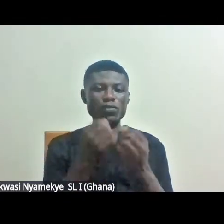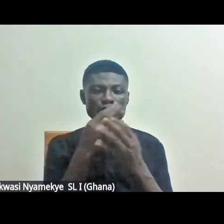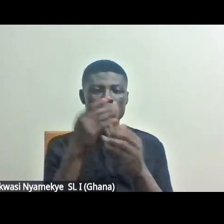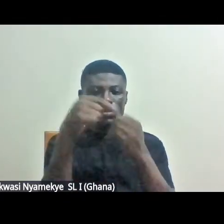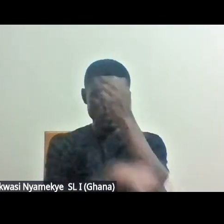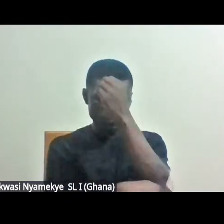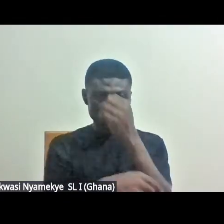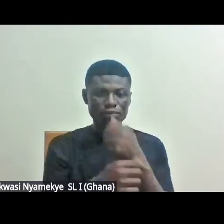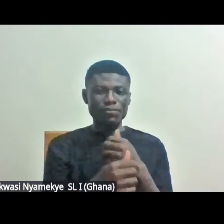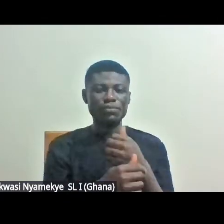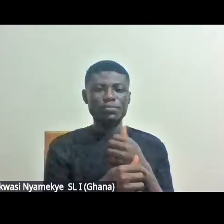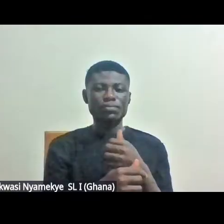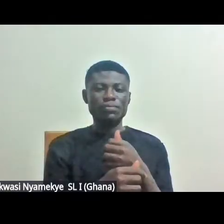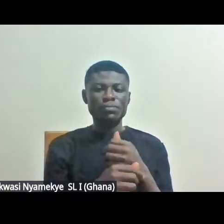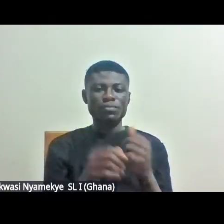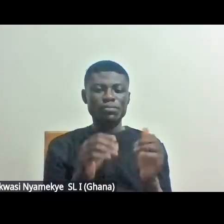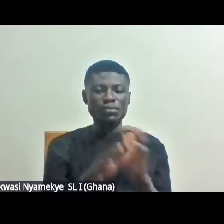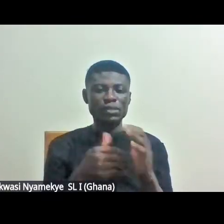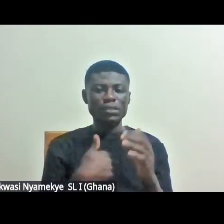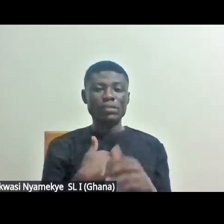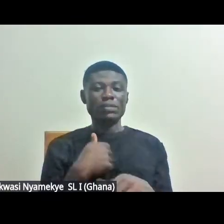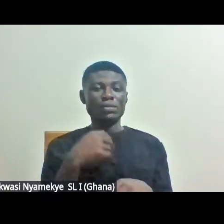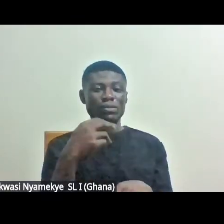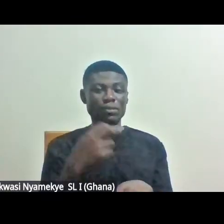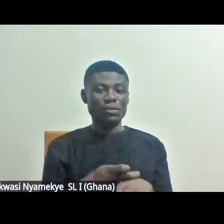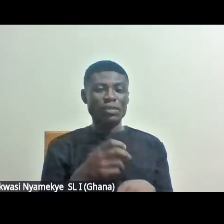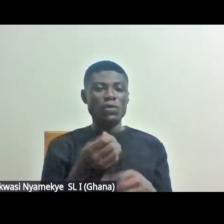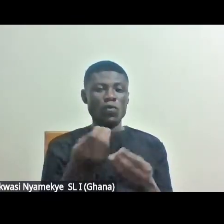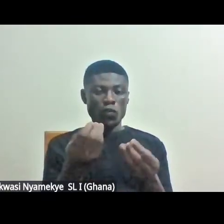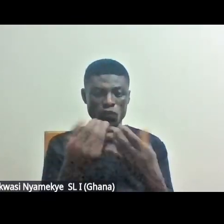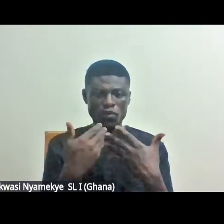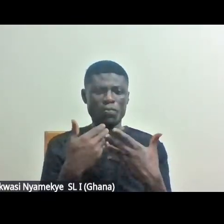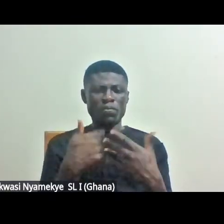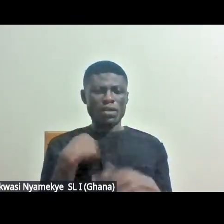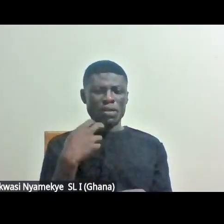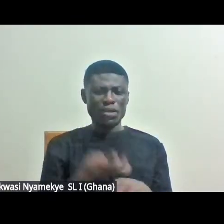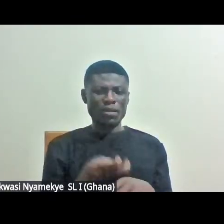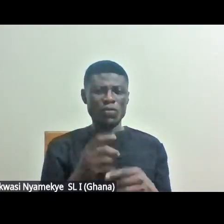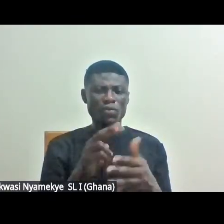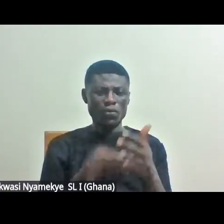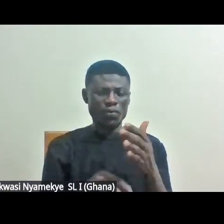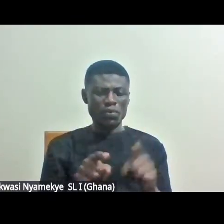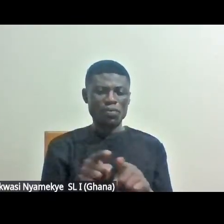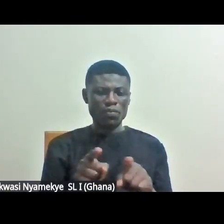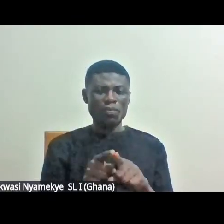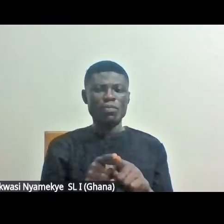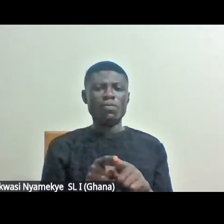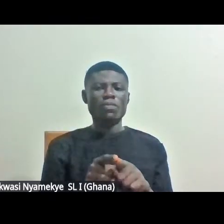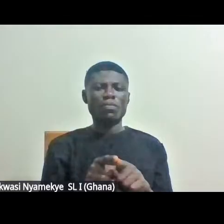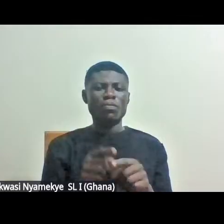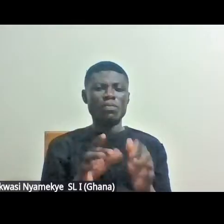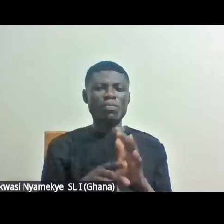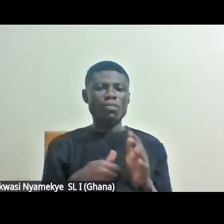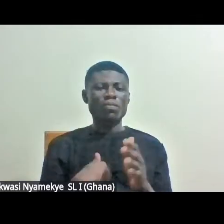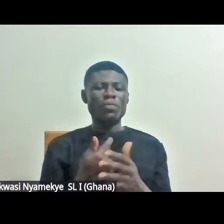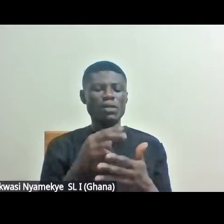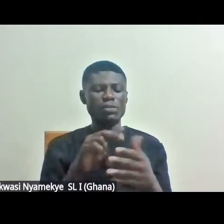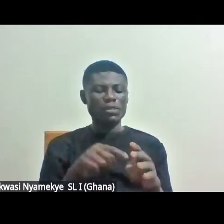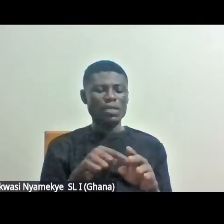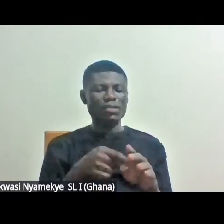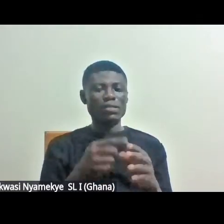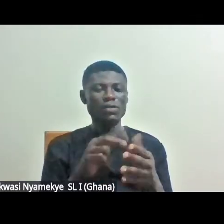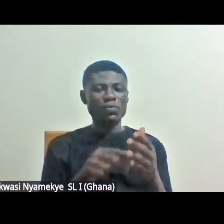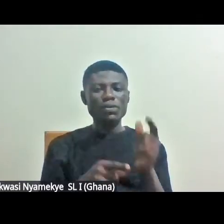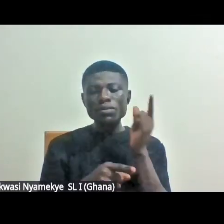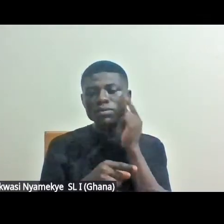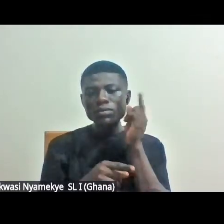And I had a hard time taking in information when read, so I started doing audiobooks and didn't realize that was sort of a coping